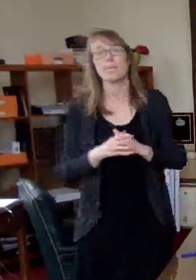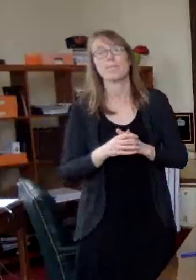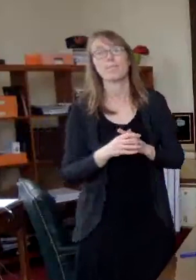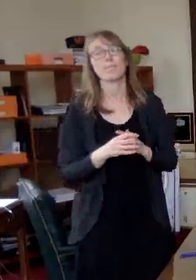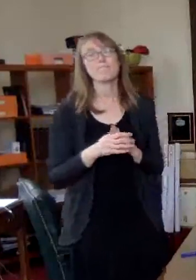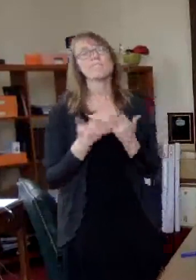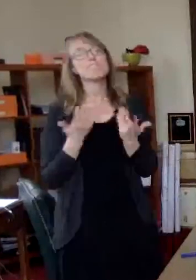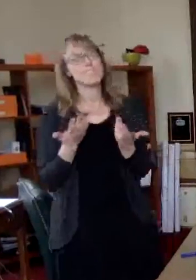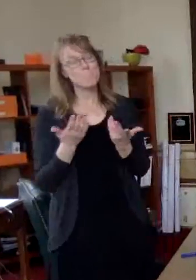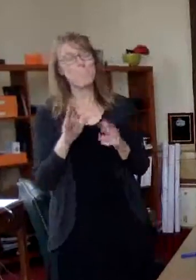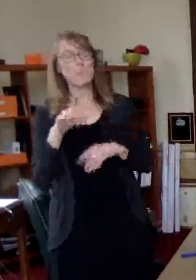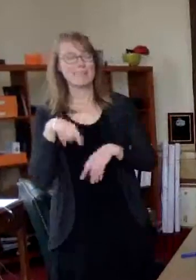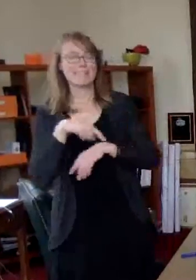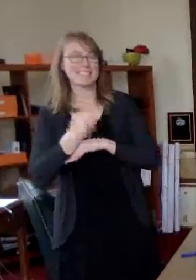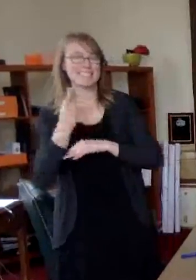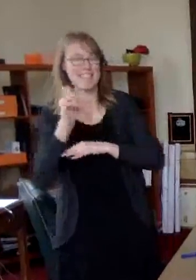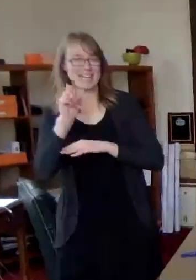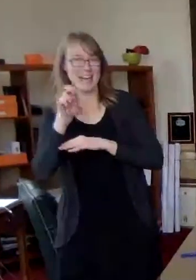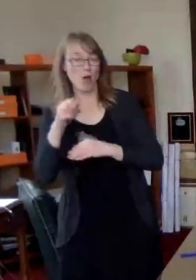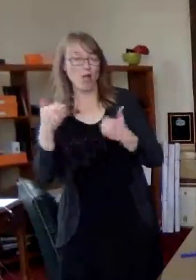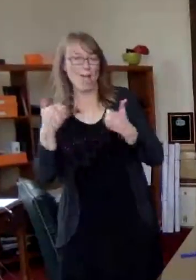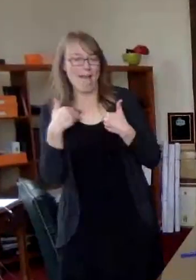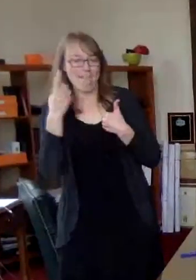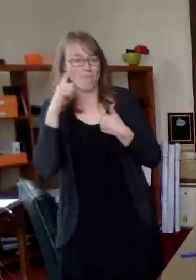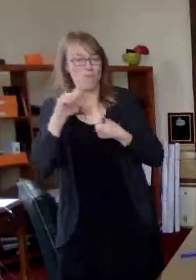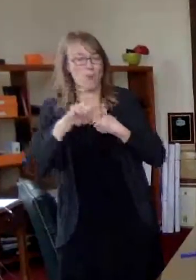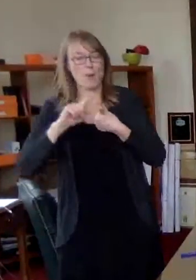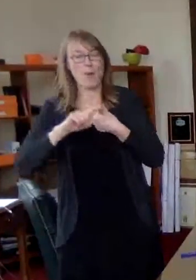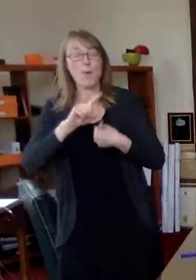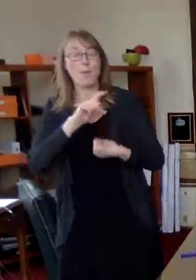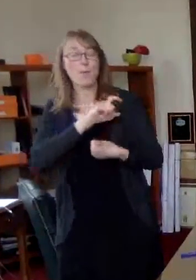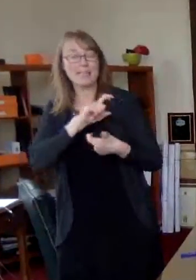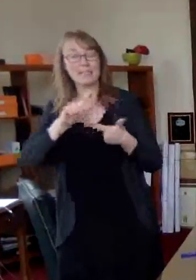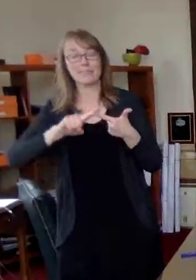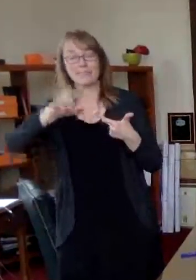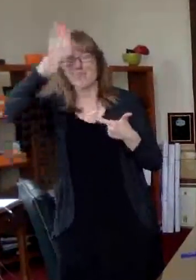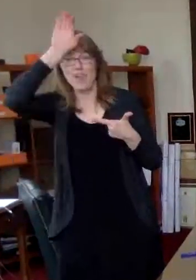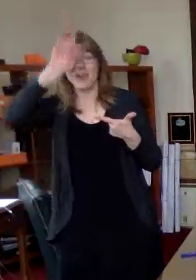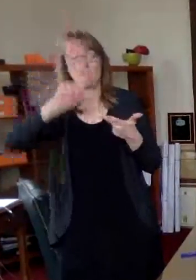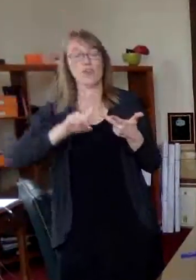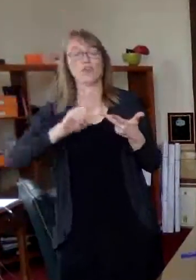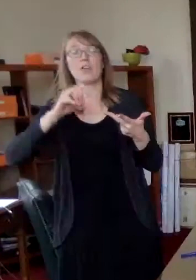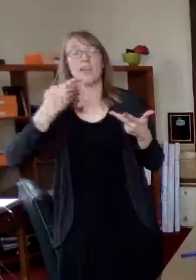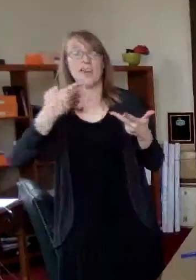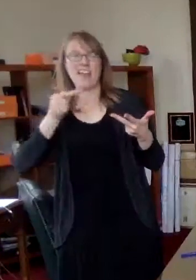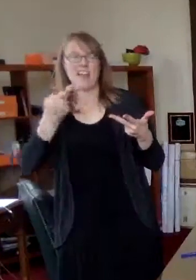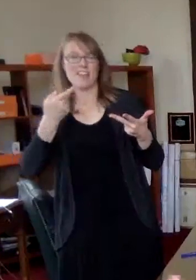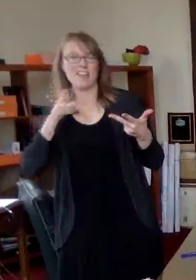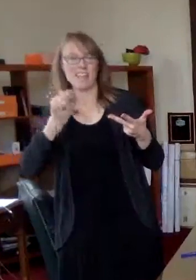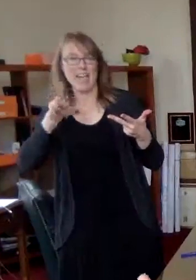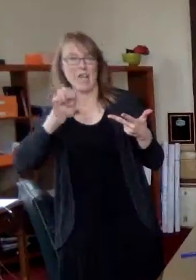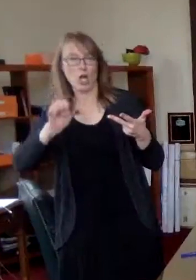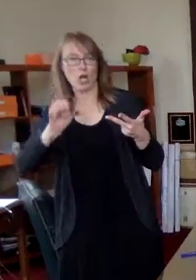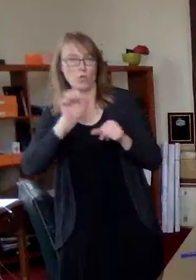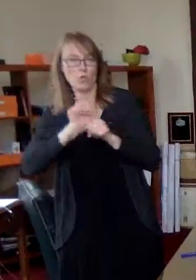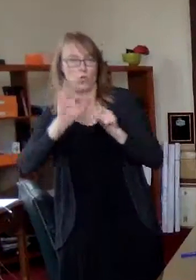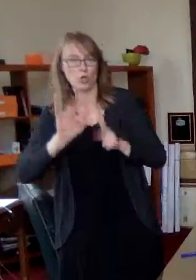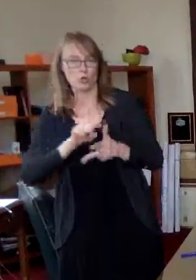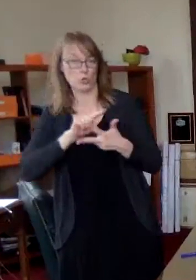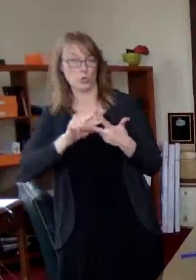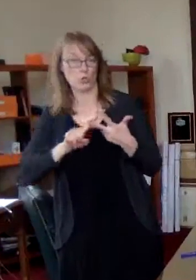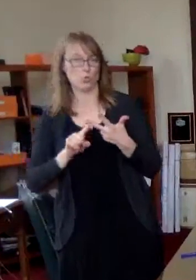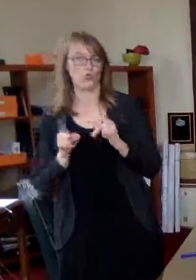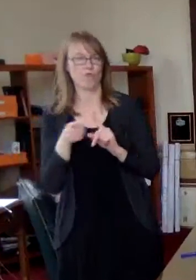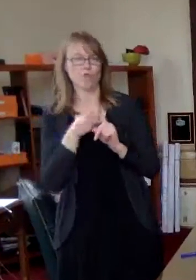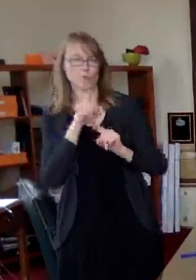responders, police, fire, health workers. Otherwise, daycare center it's impossible if you're watching